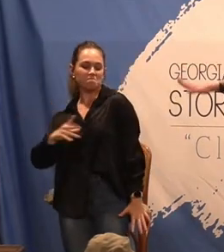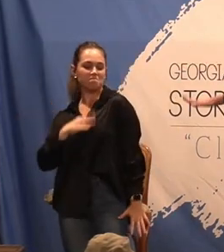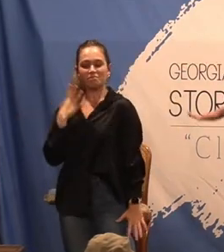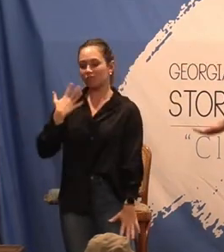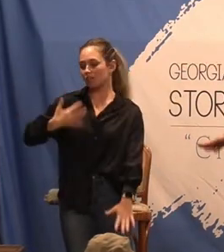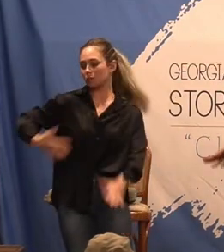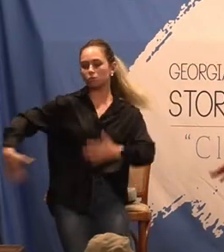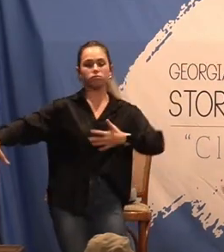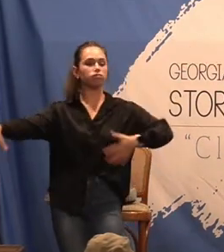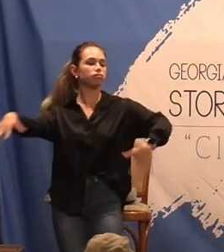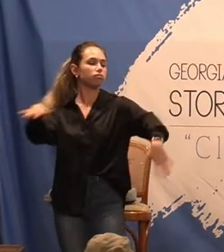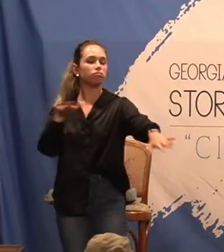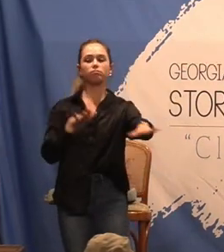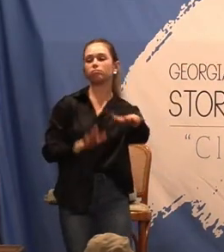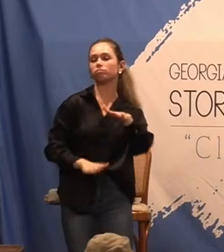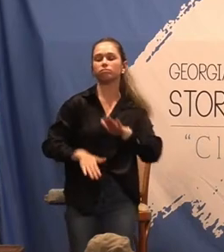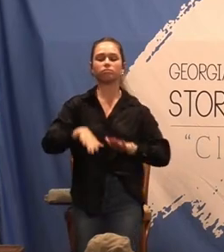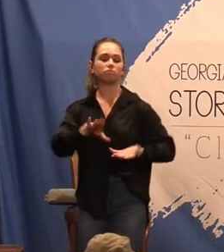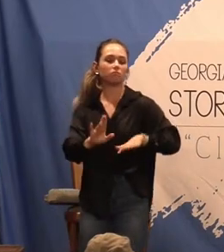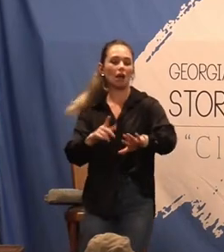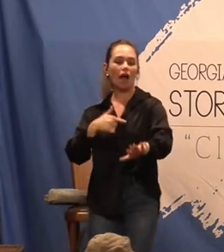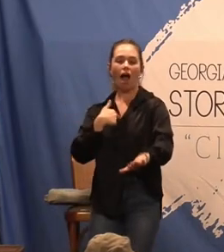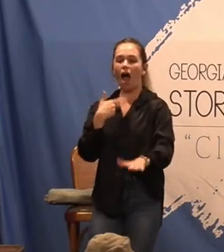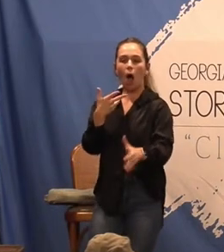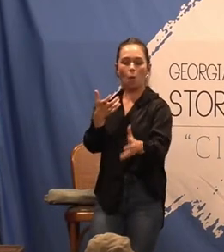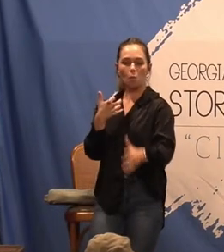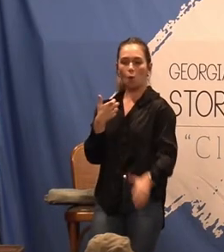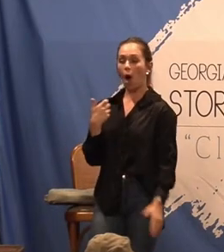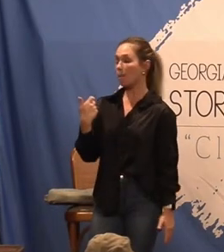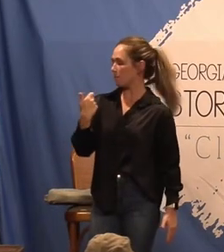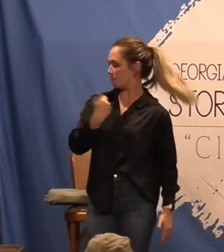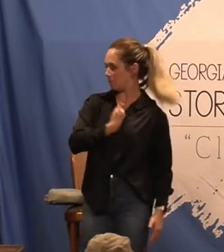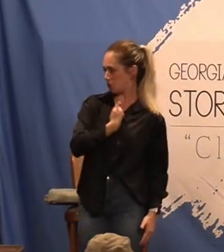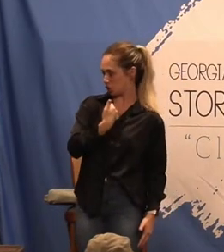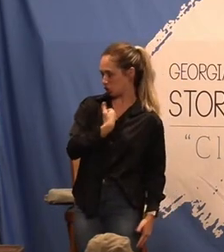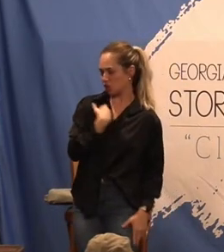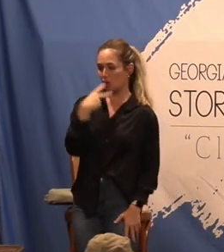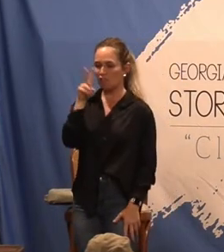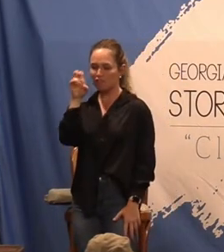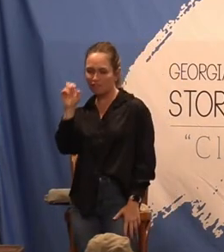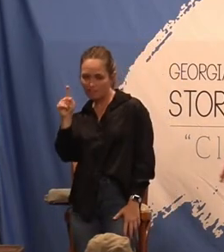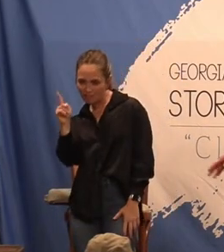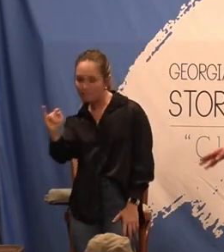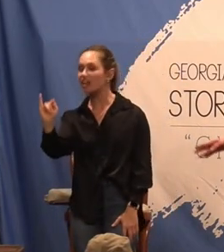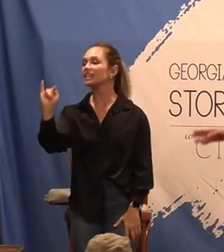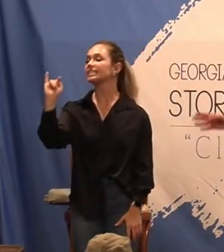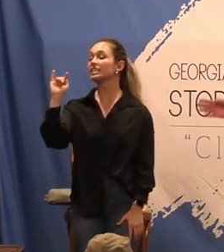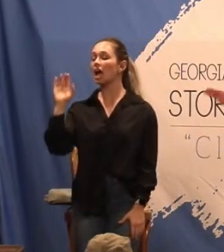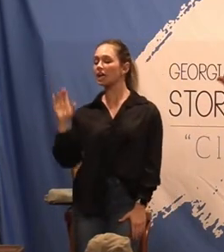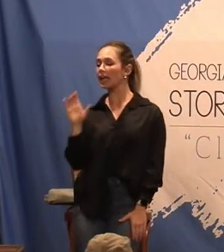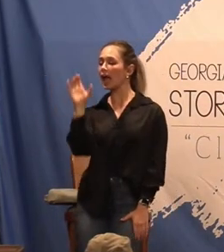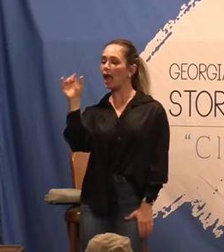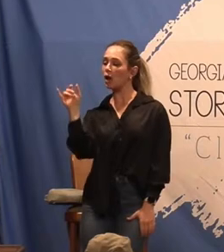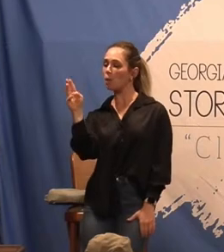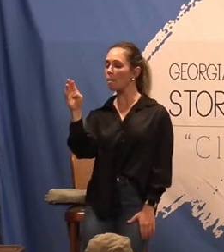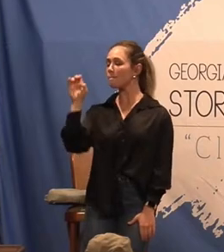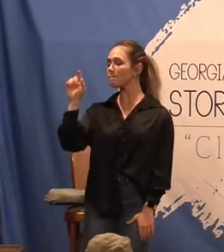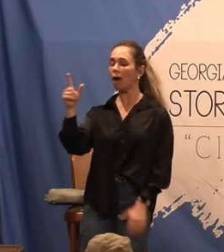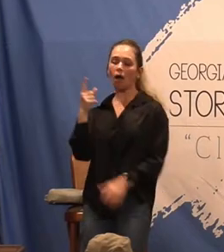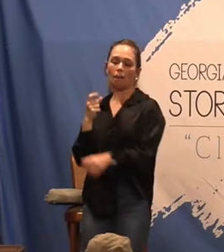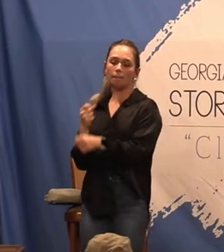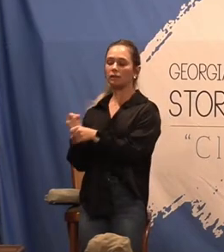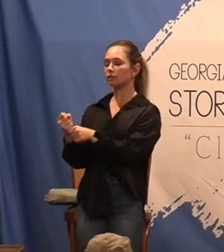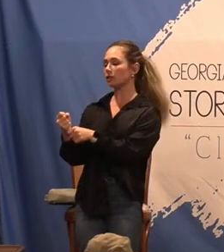grand stage. And I want a personal venti caramel